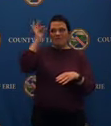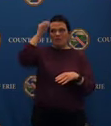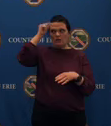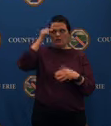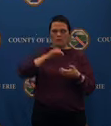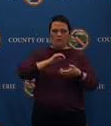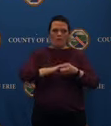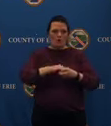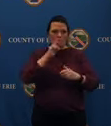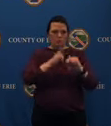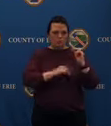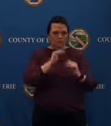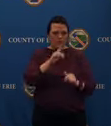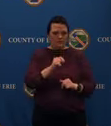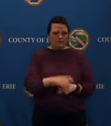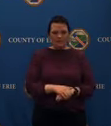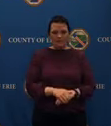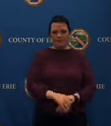to actually build it.